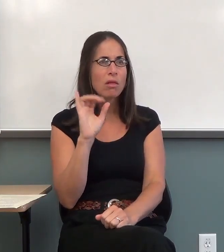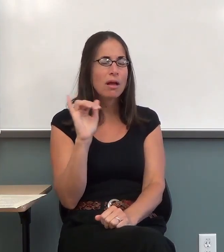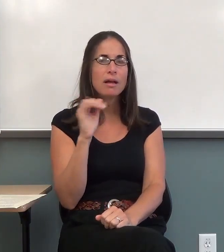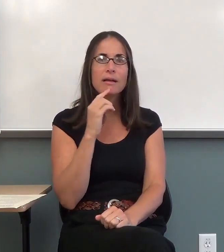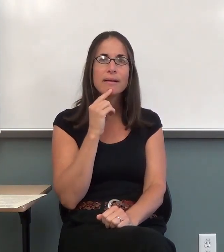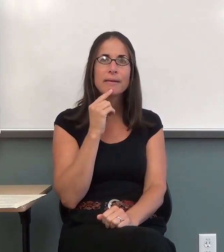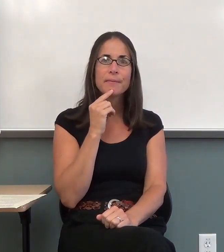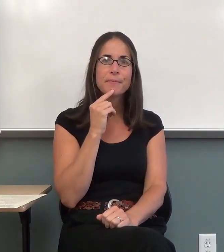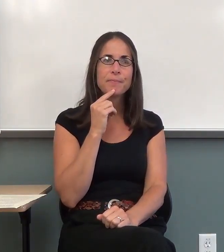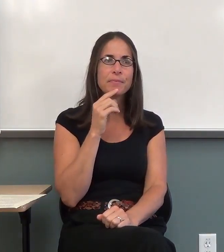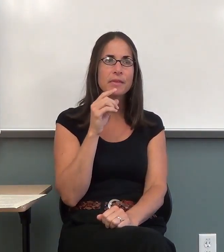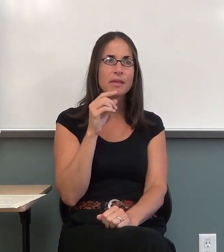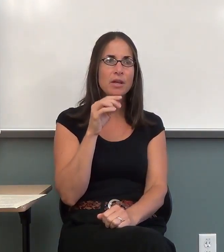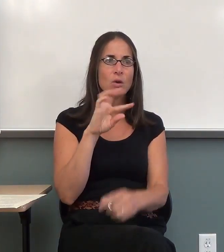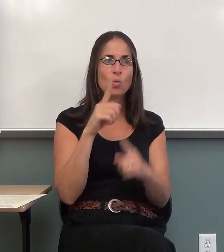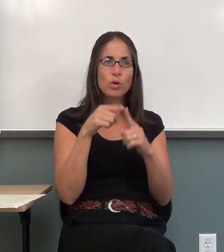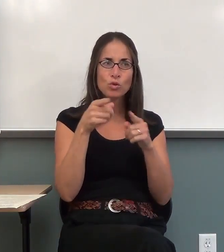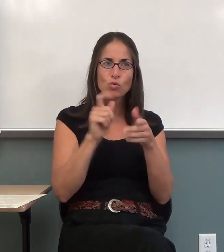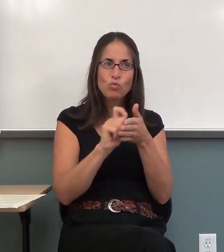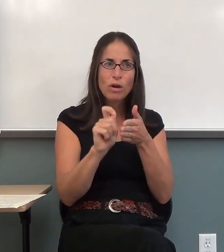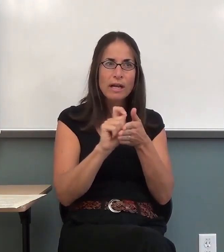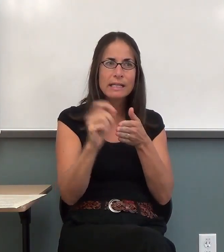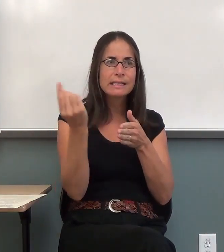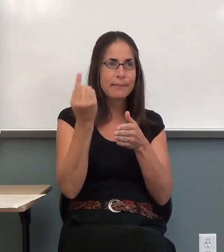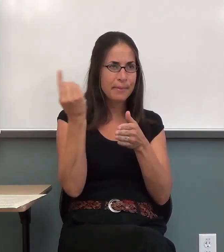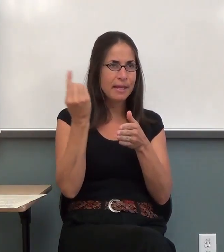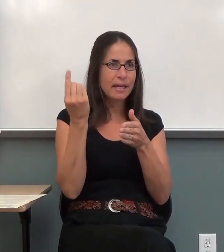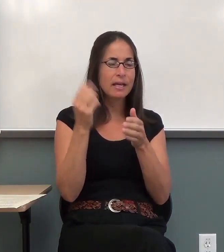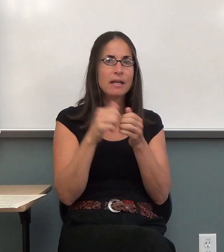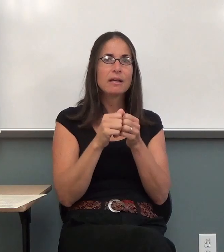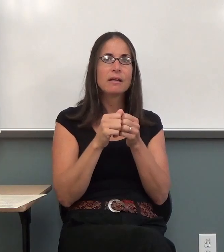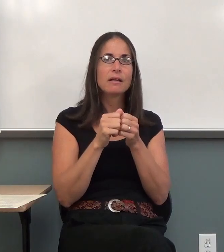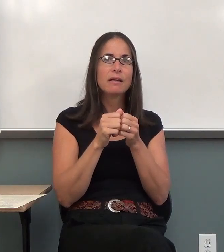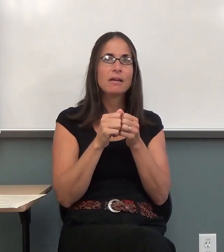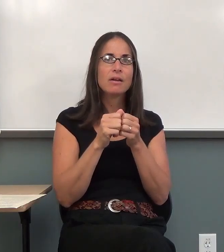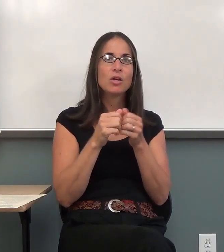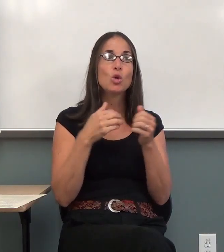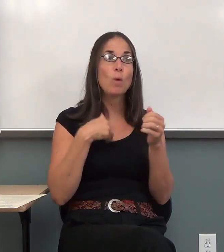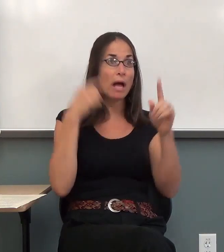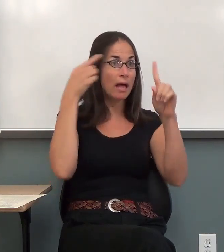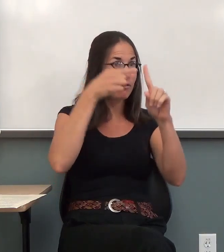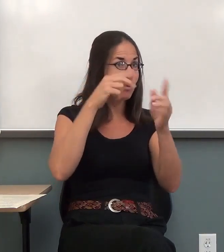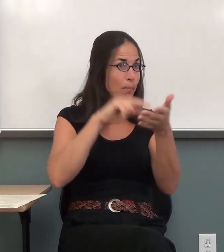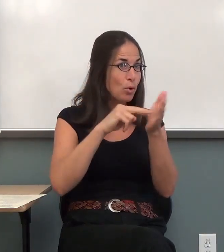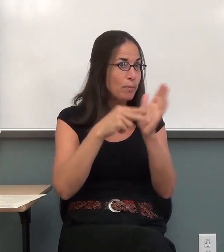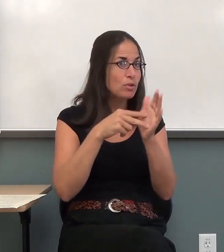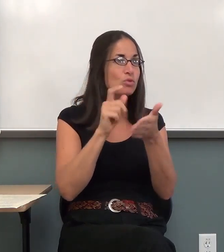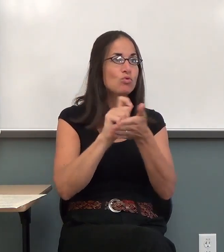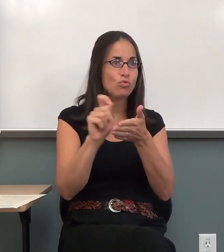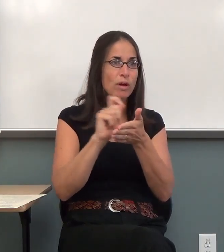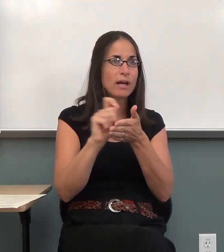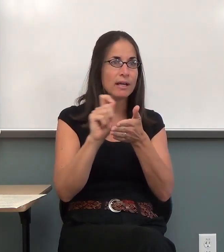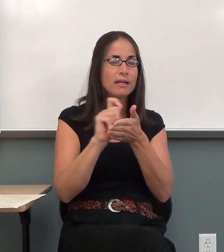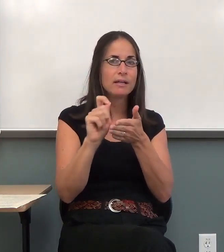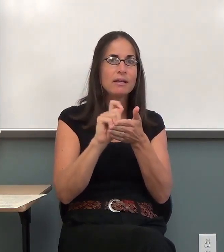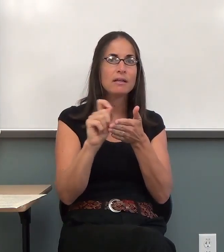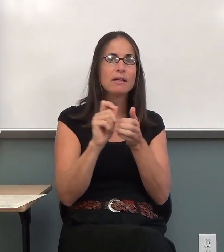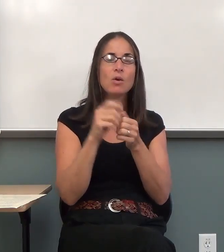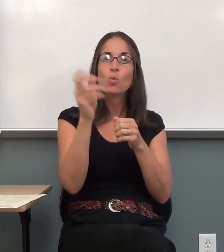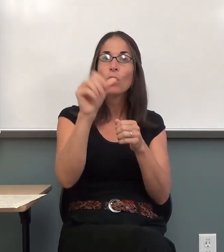when we write something, so we have the purpose to write it. And what else? What else are you